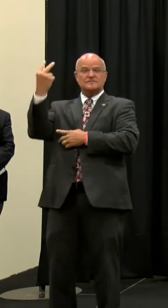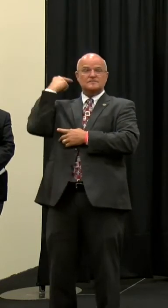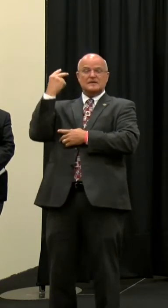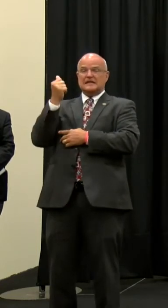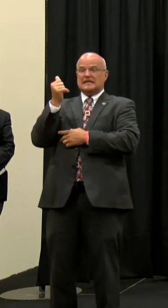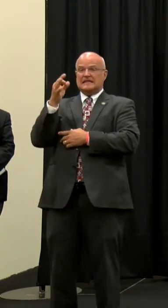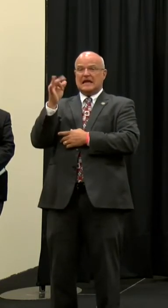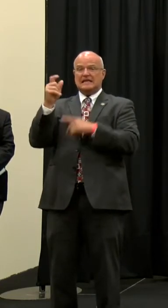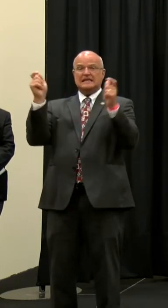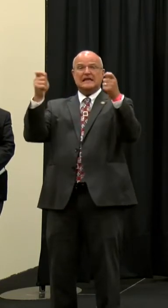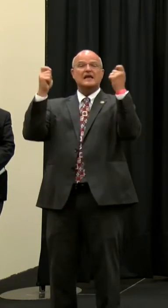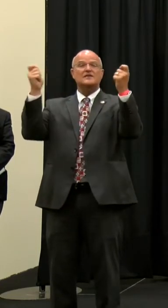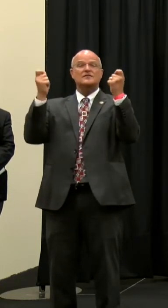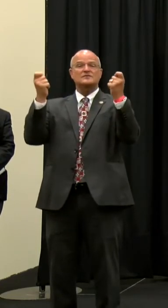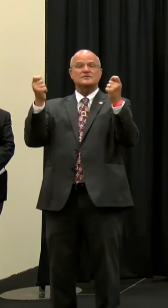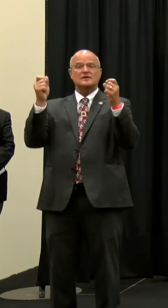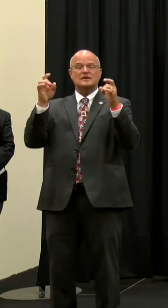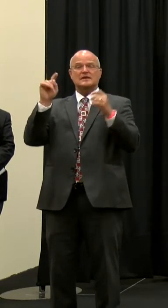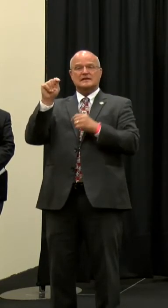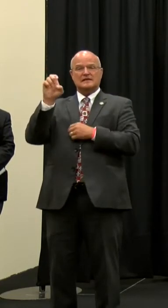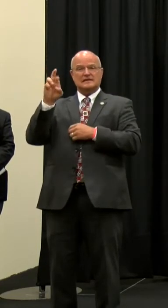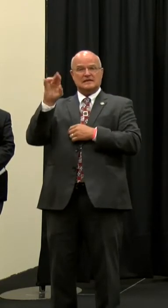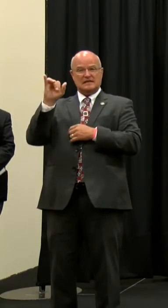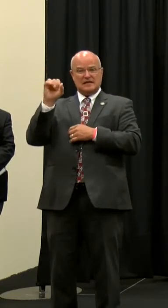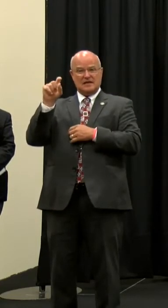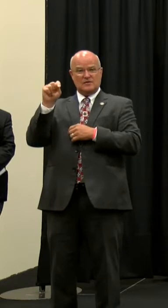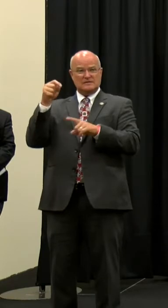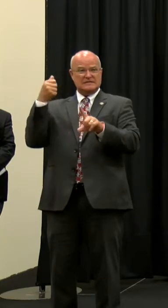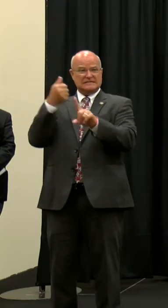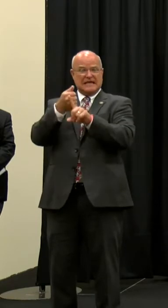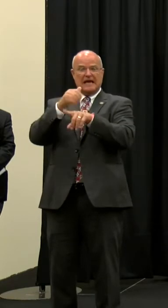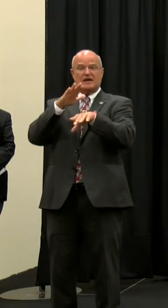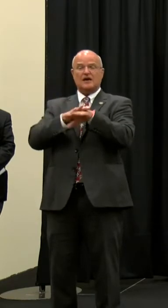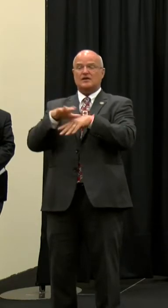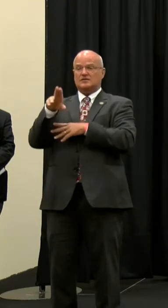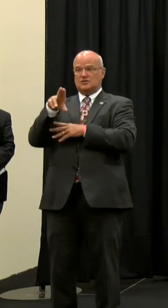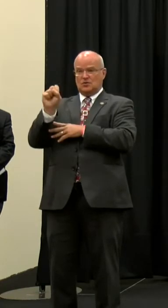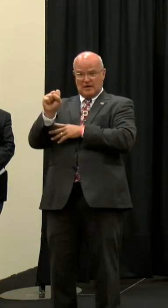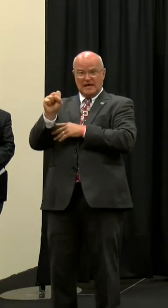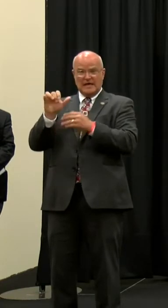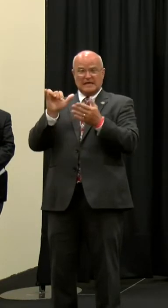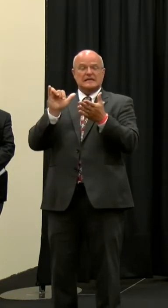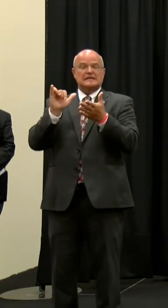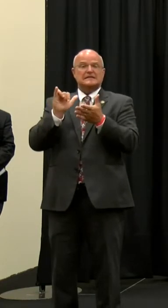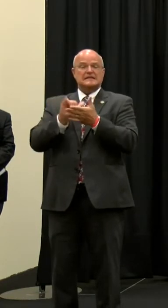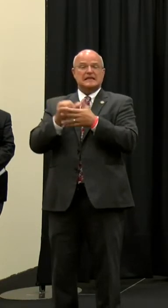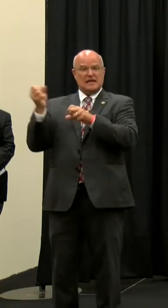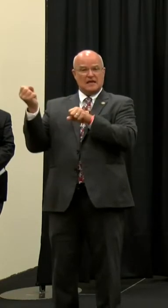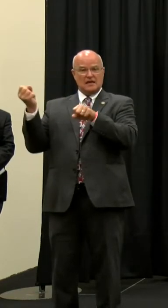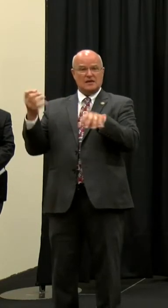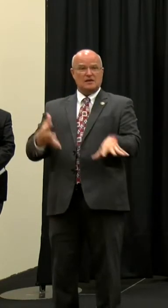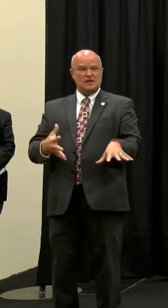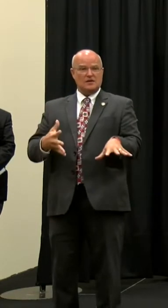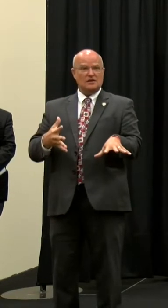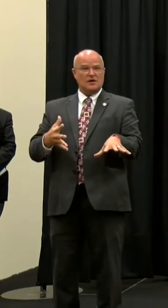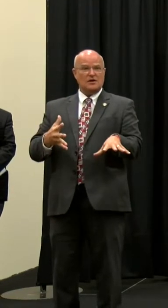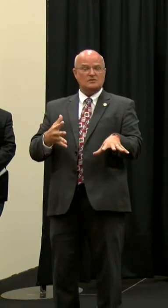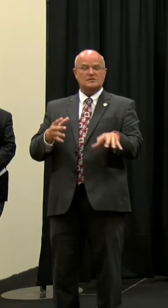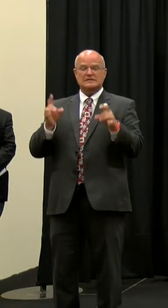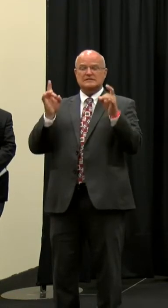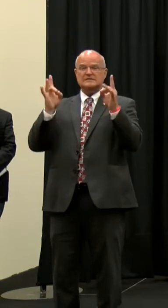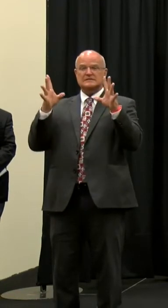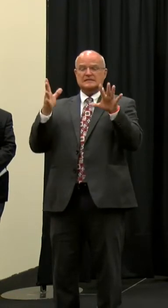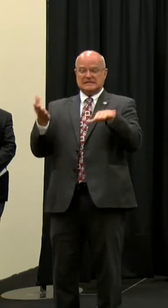19th anniversary of the terrorist attack on the United States that caused the